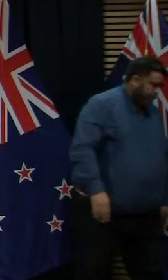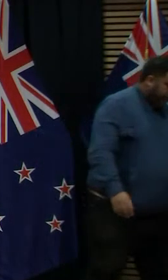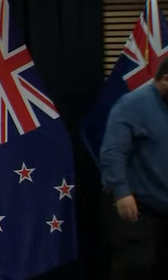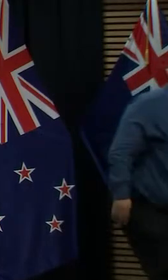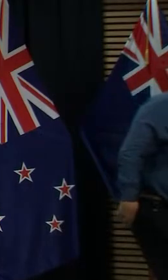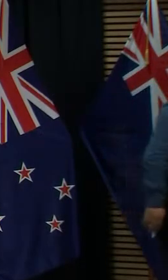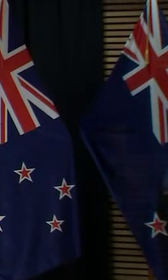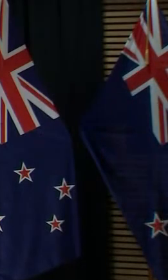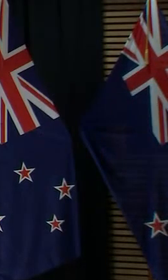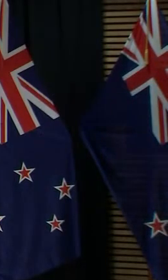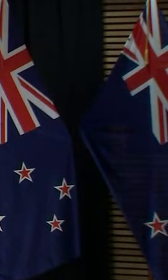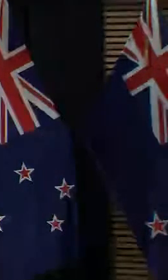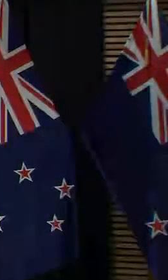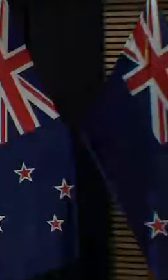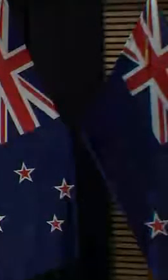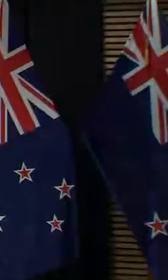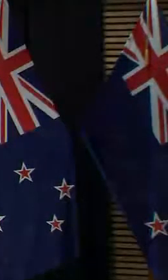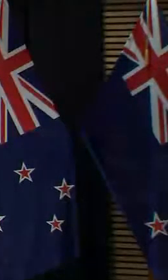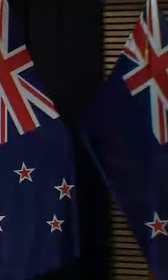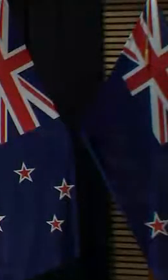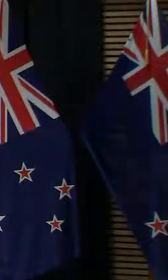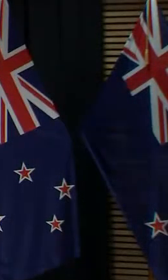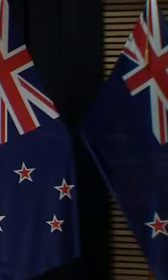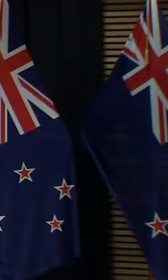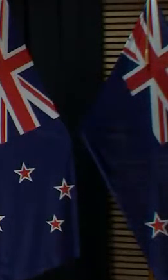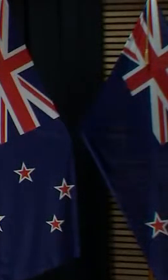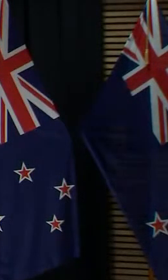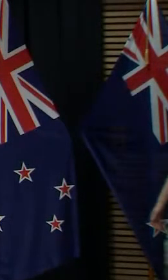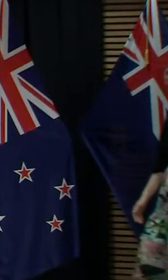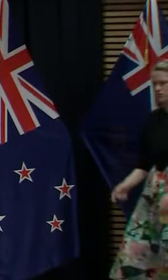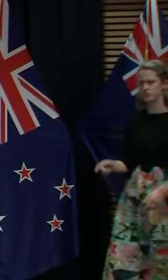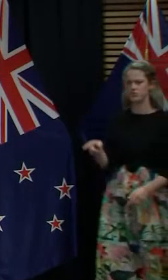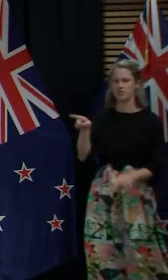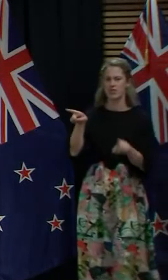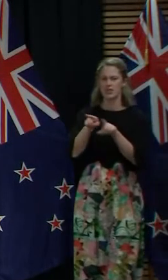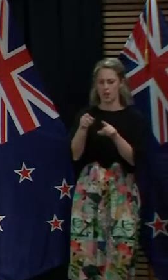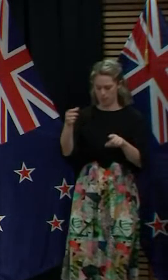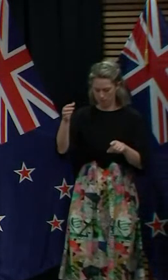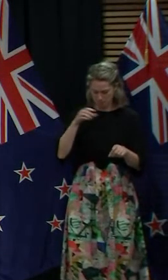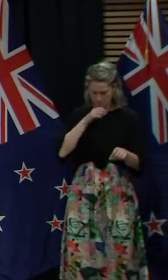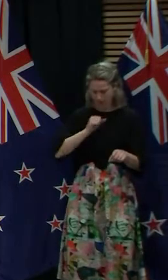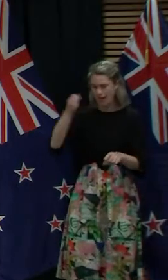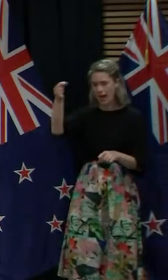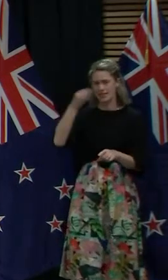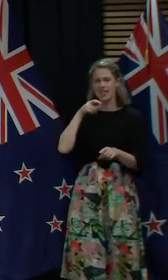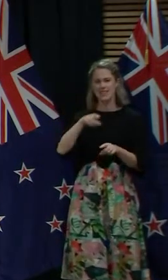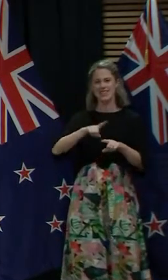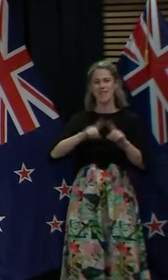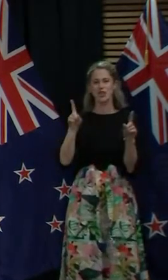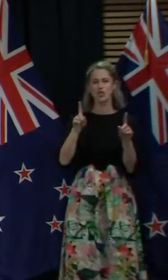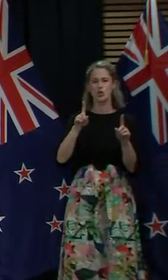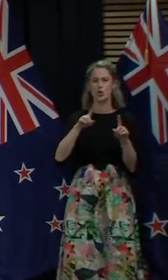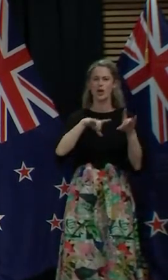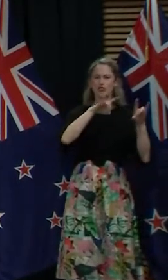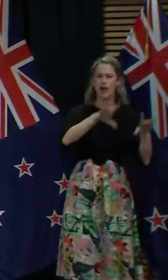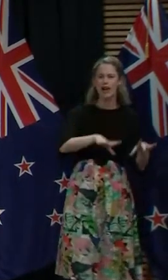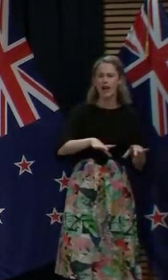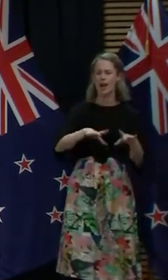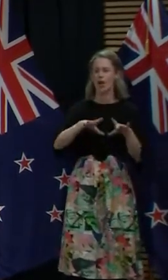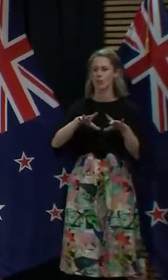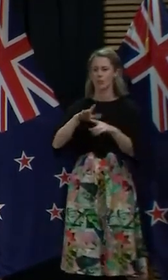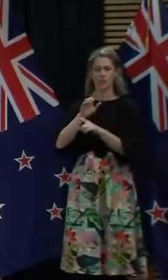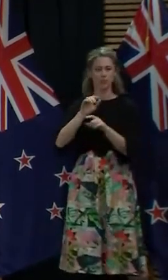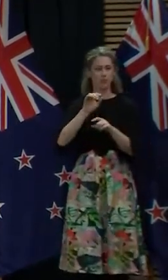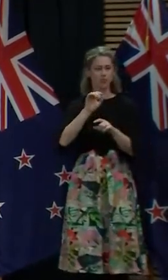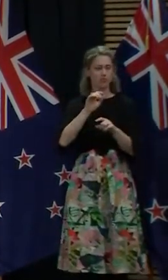Doherty modelling in Australia, and it's quite different to what we're actually seeing in real life in Singapore. And it's different again to Denmark. This is why you'll hear us